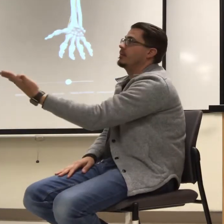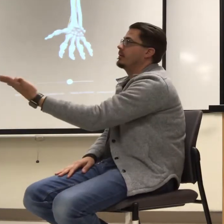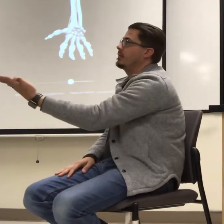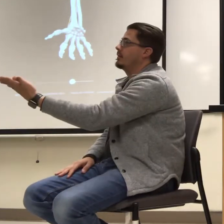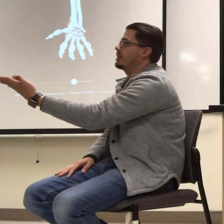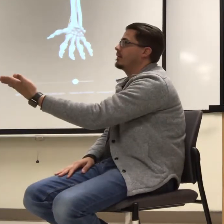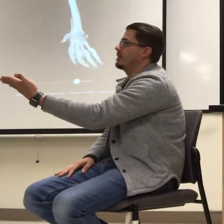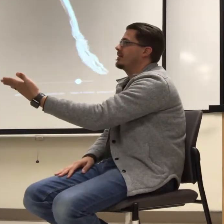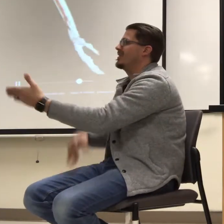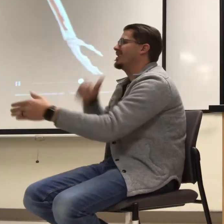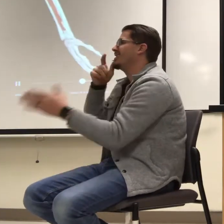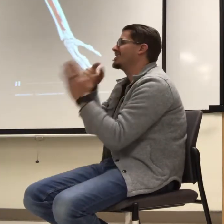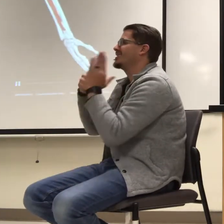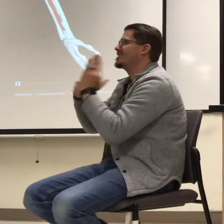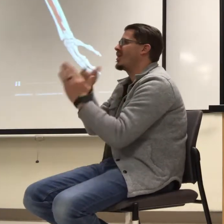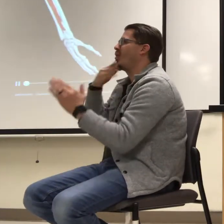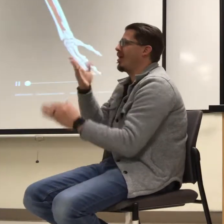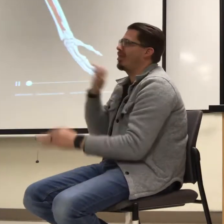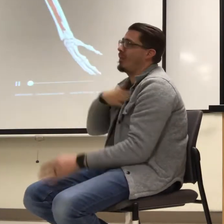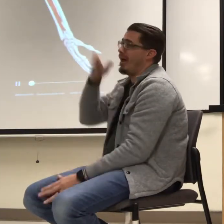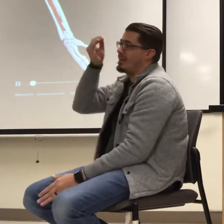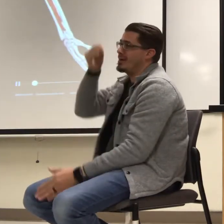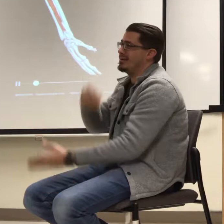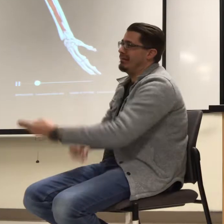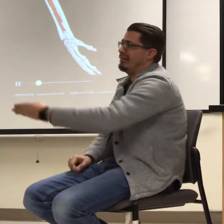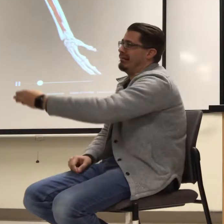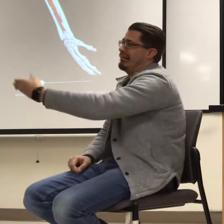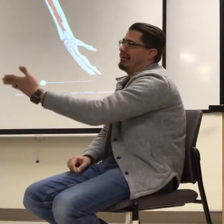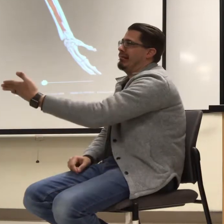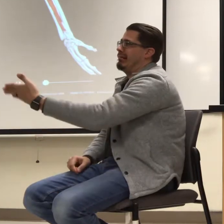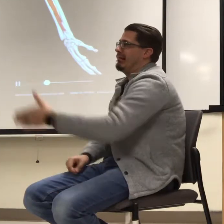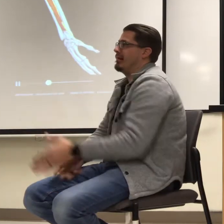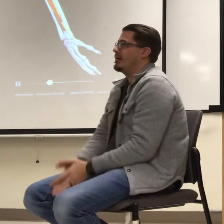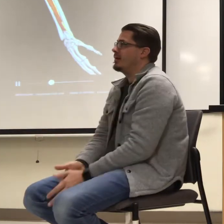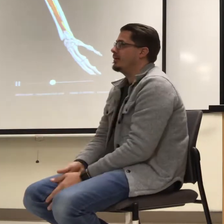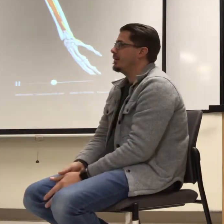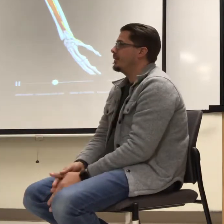That. It doesn't show it very well, in my opinion.